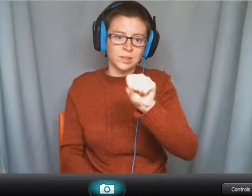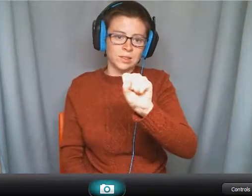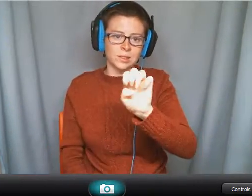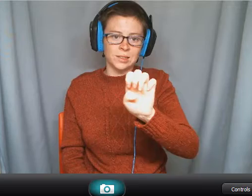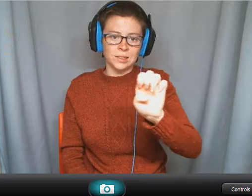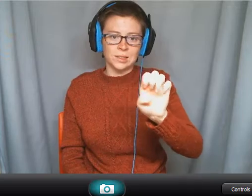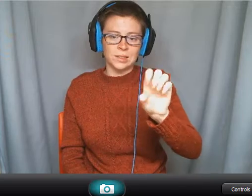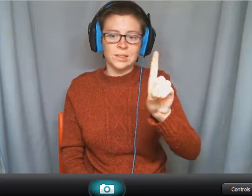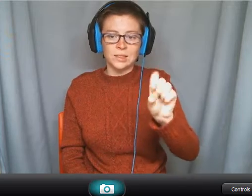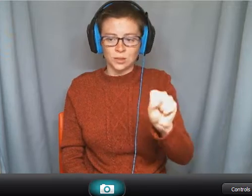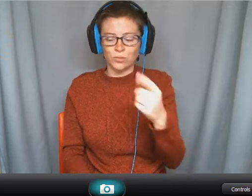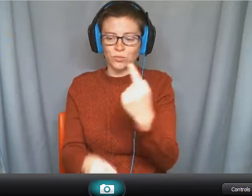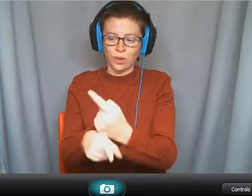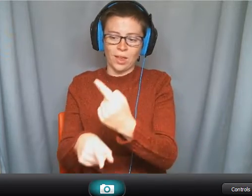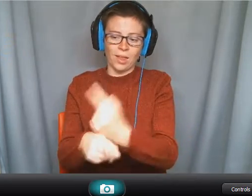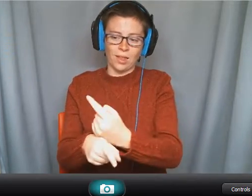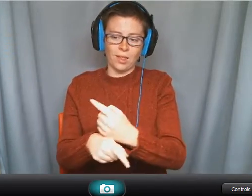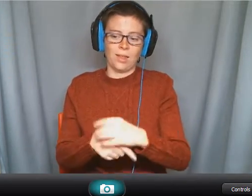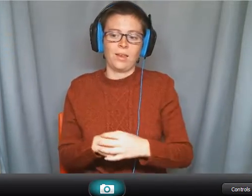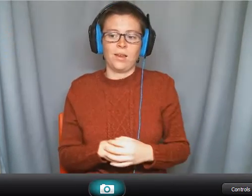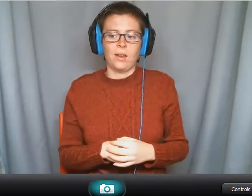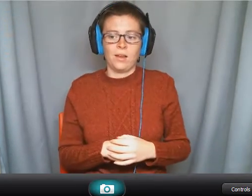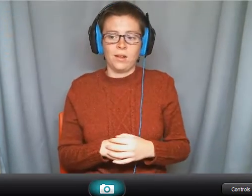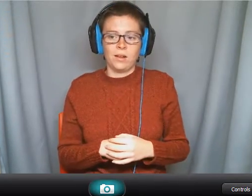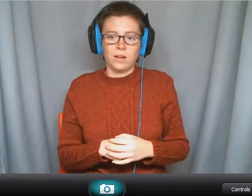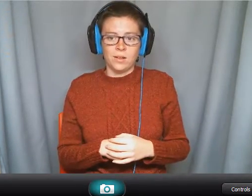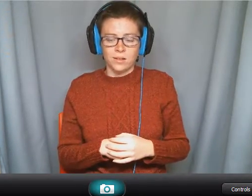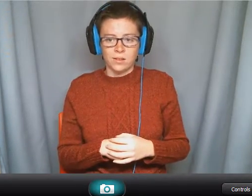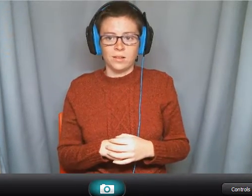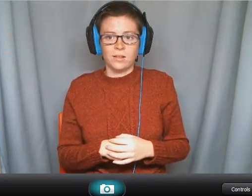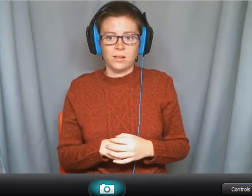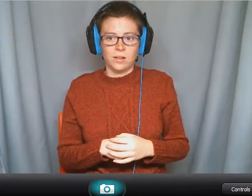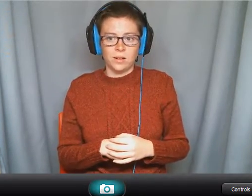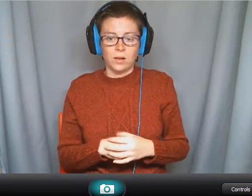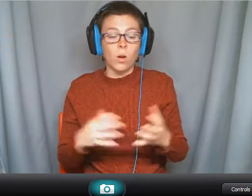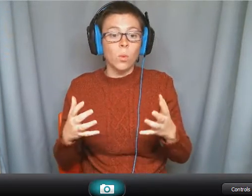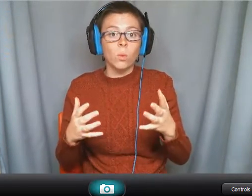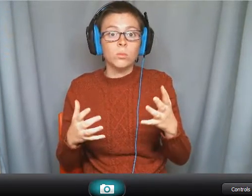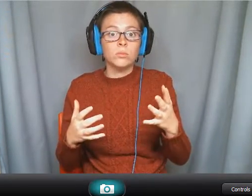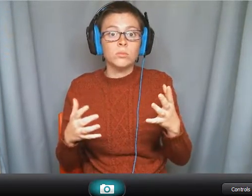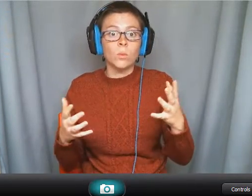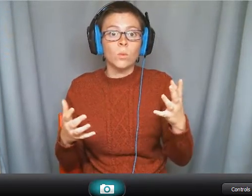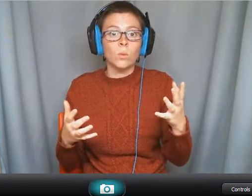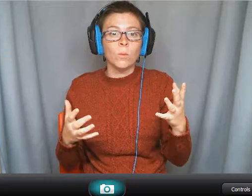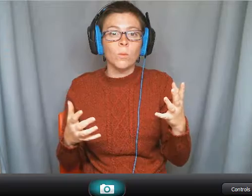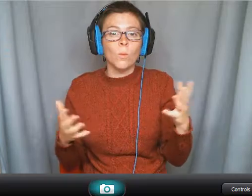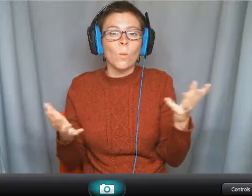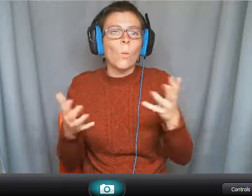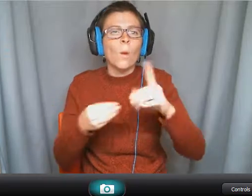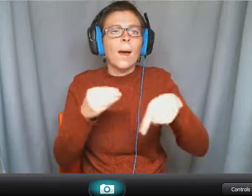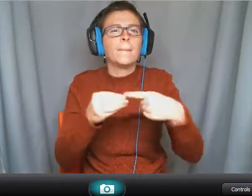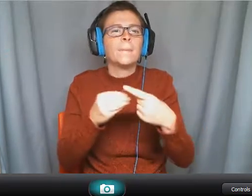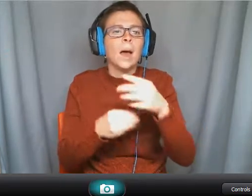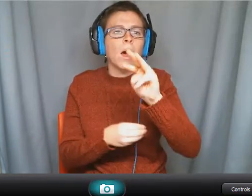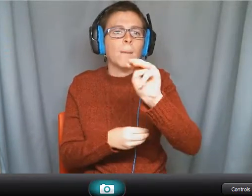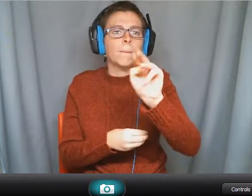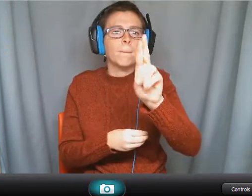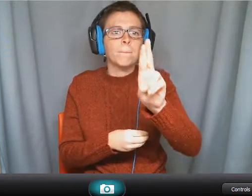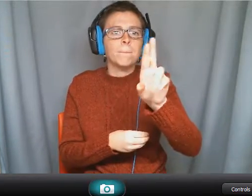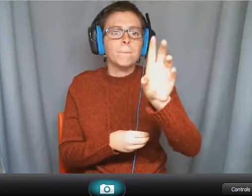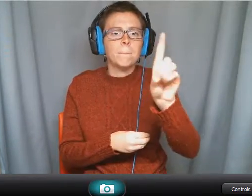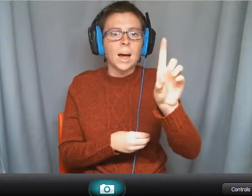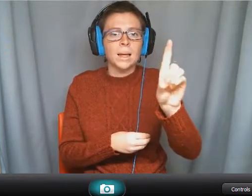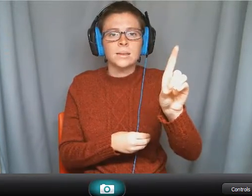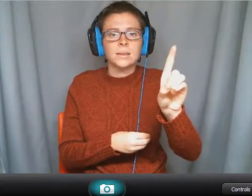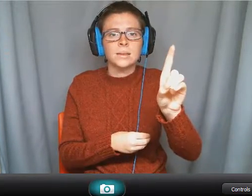What about all that mud that's out there now that Kevin fell into today? It dries up. And what helps